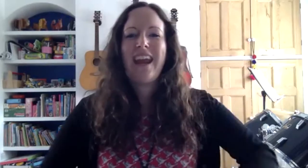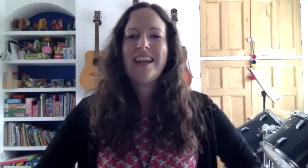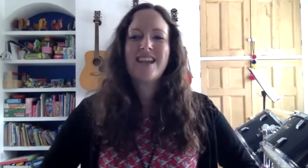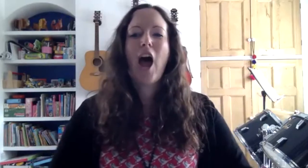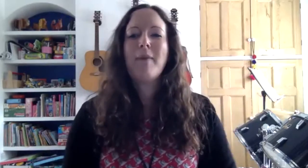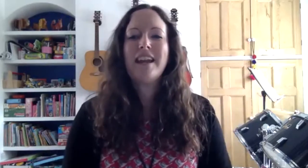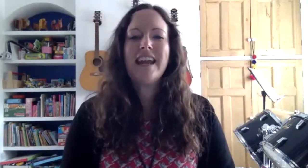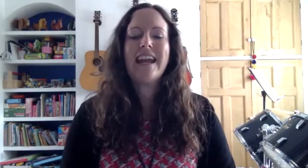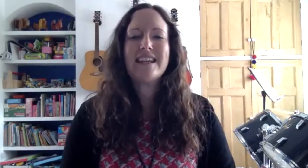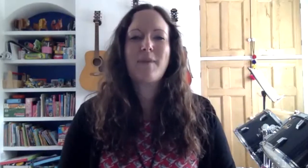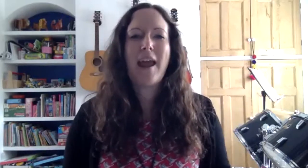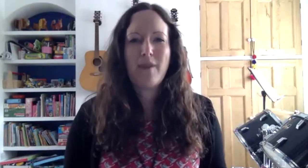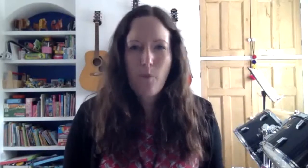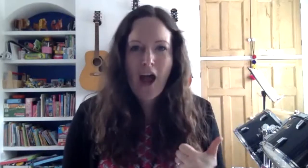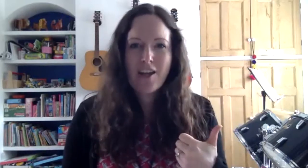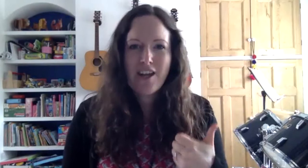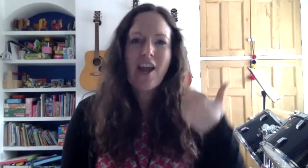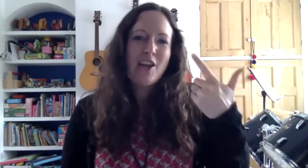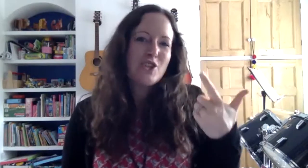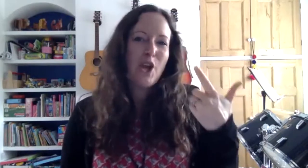1, 2, 3, tummy, knees, baby